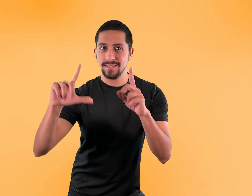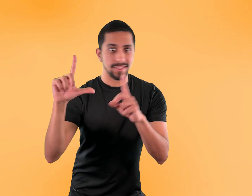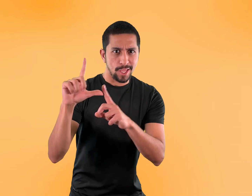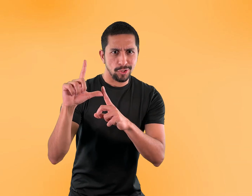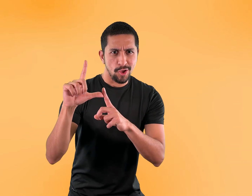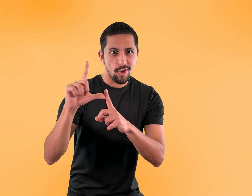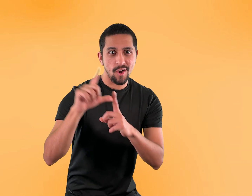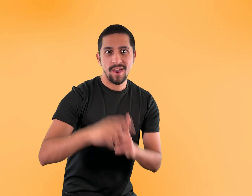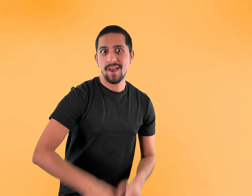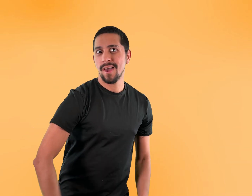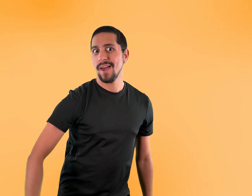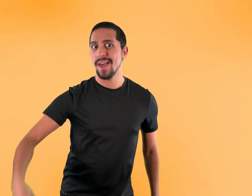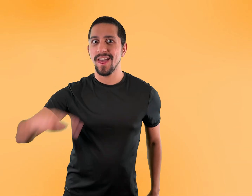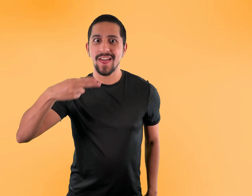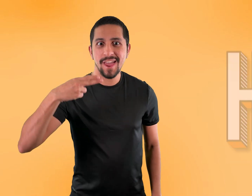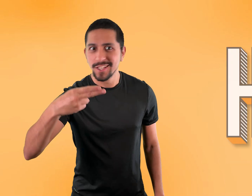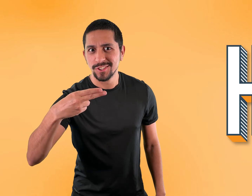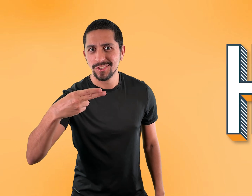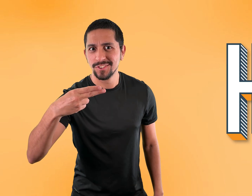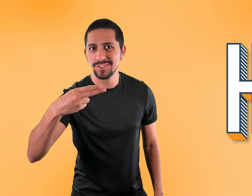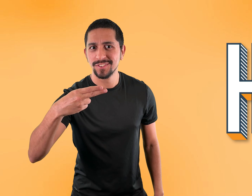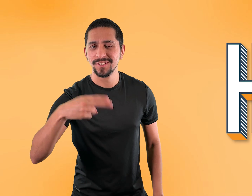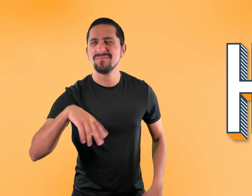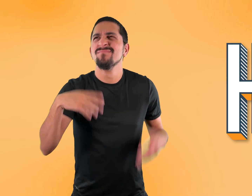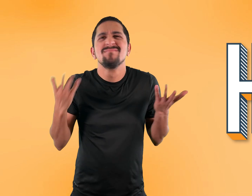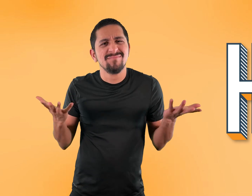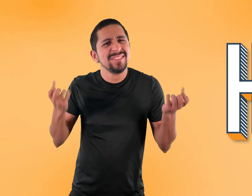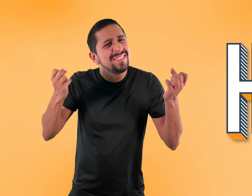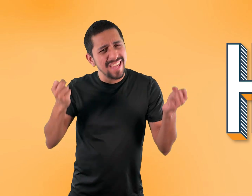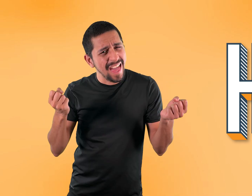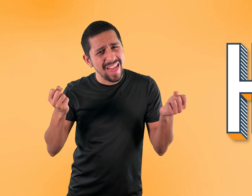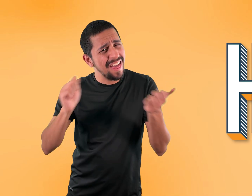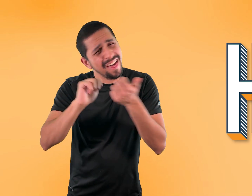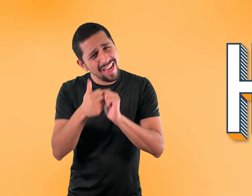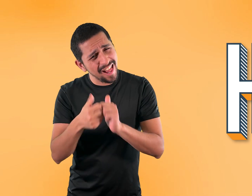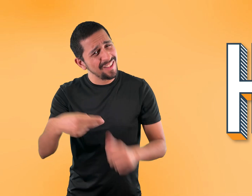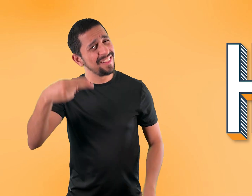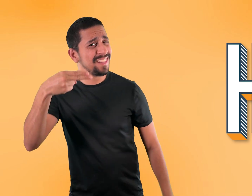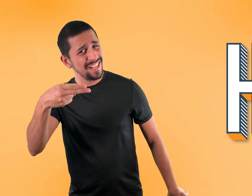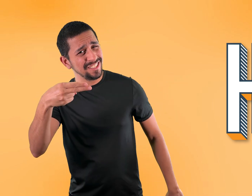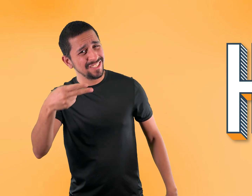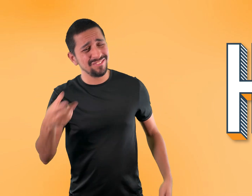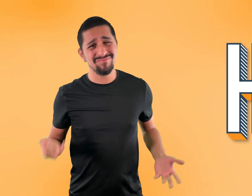On to the letter H. How do you sign H?